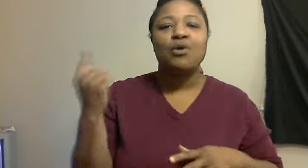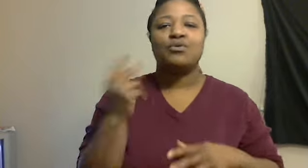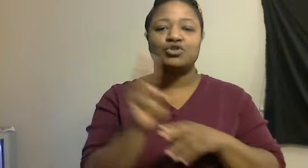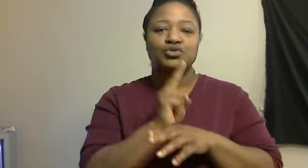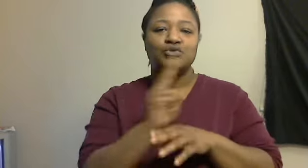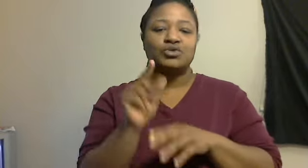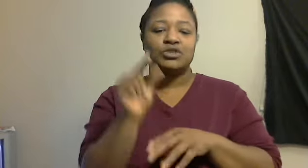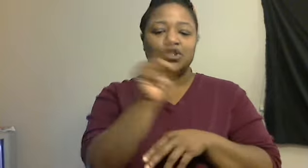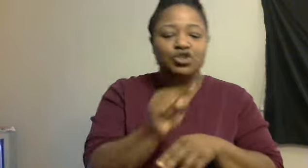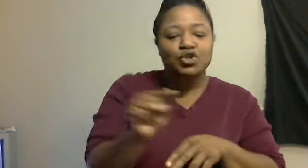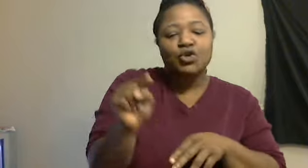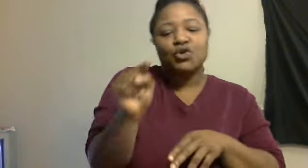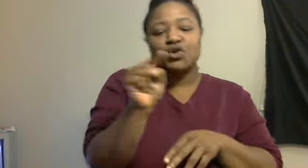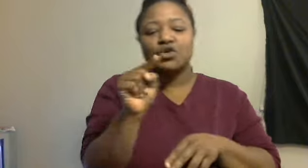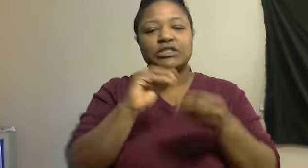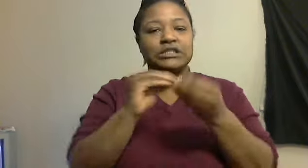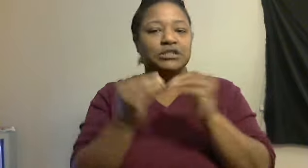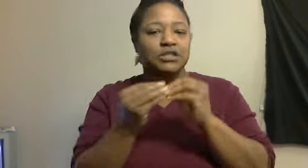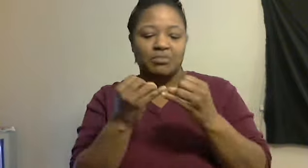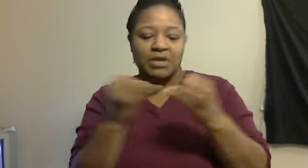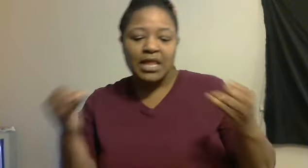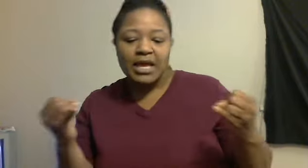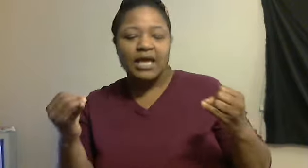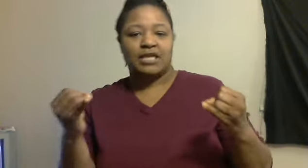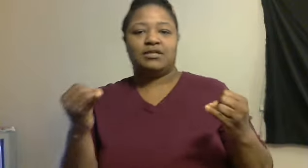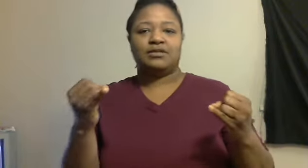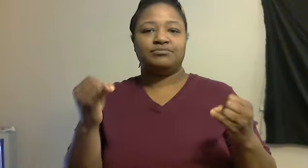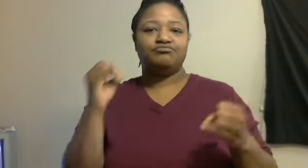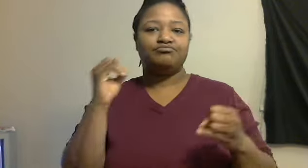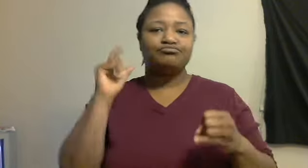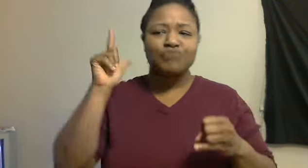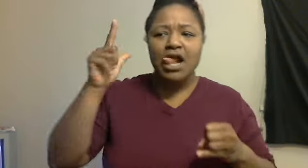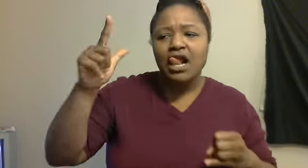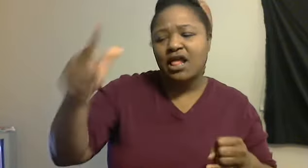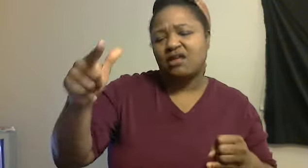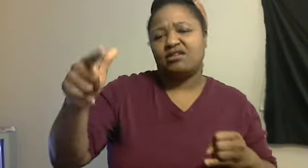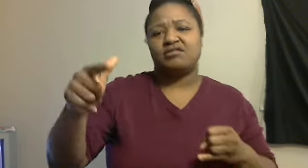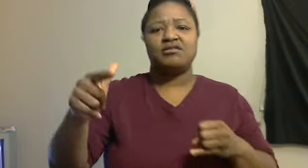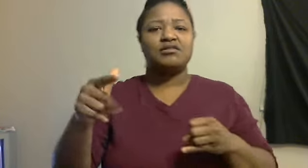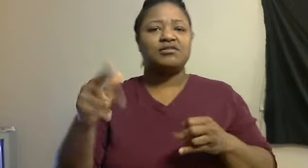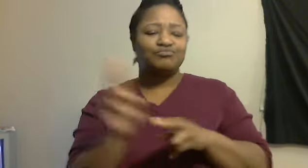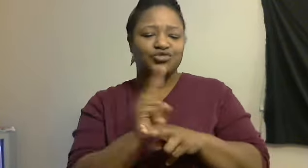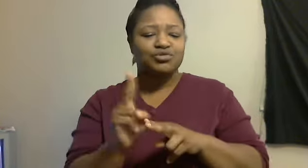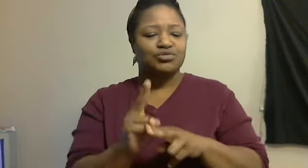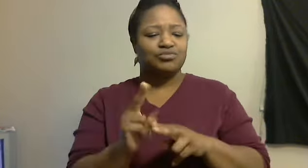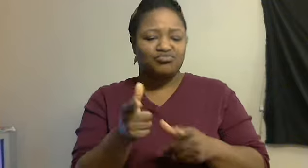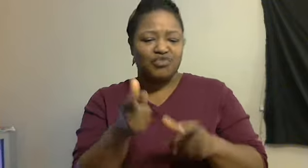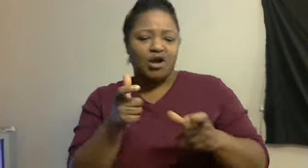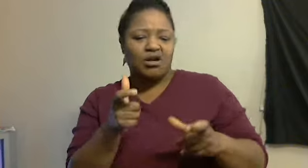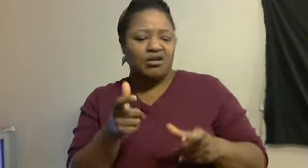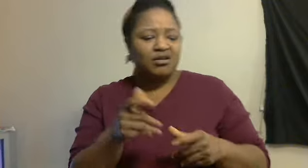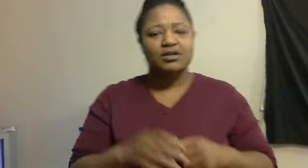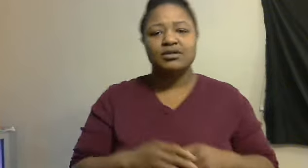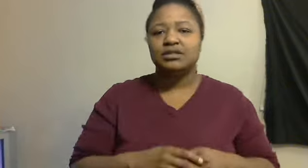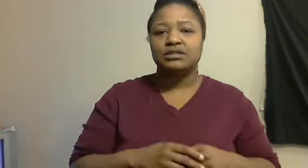practice you do, you'll hopefully memorize these, and you'll do these problems in like half a second. I promise you. You just got to keep practicing. Let's say